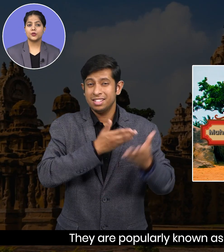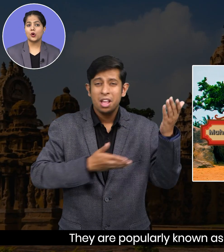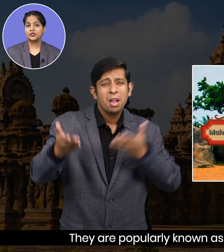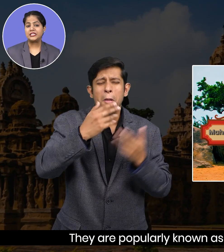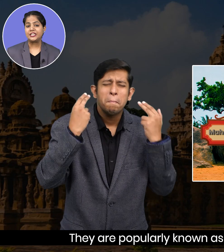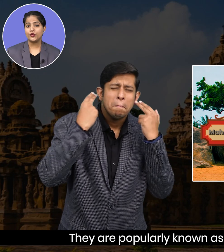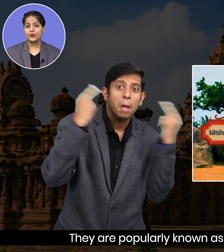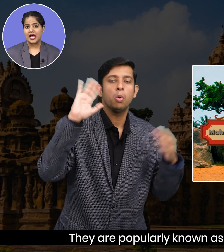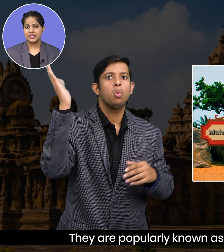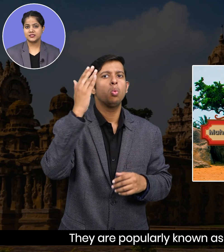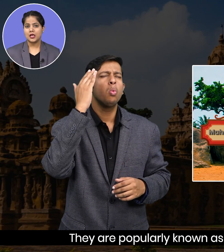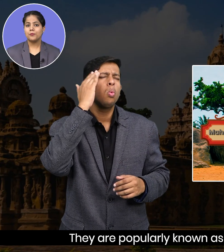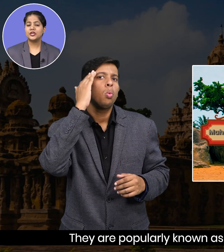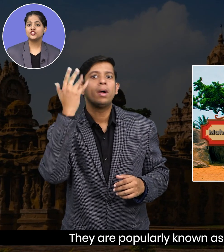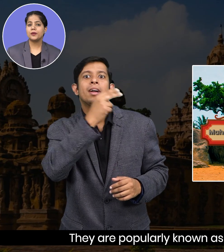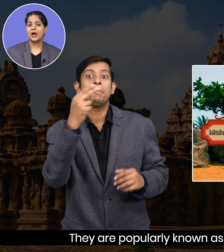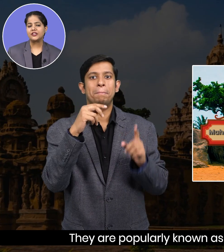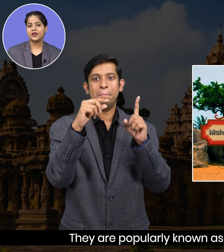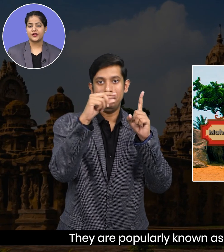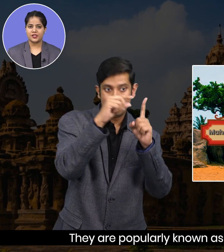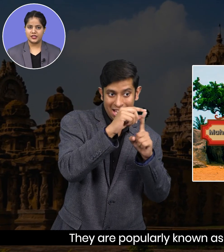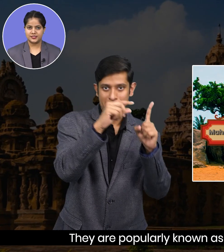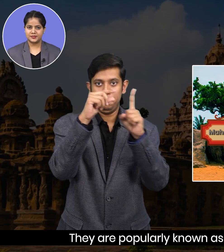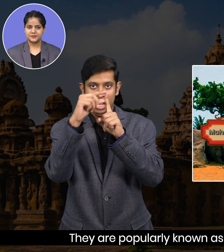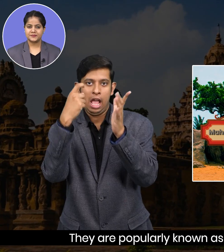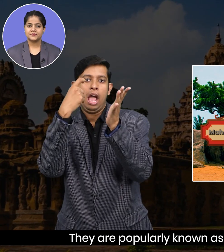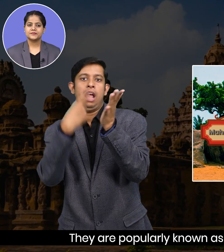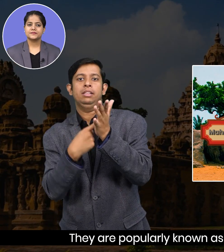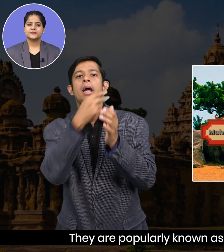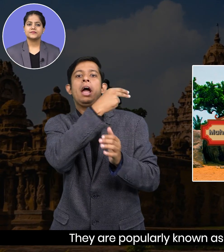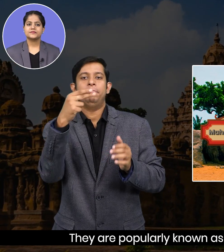They are popularly known as Pancha Pandava Rathas.